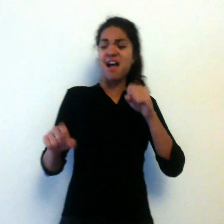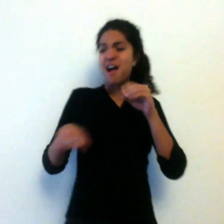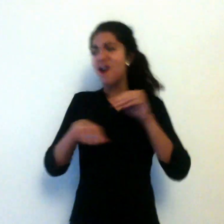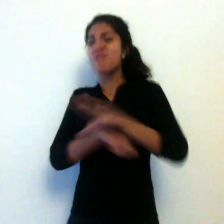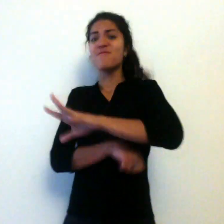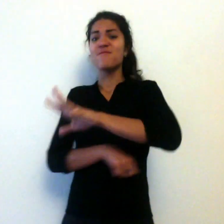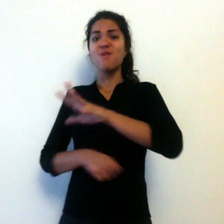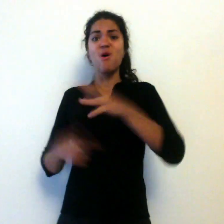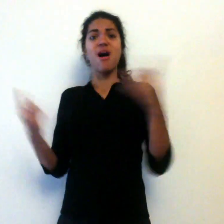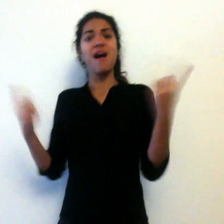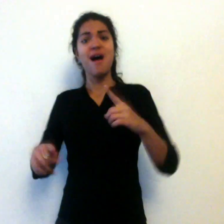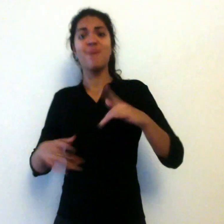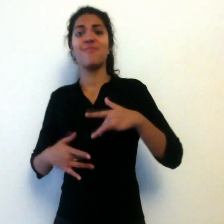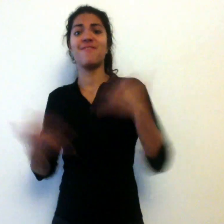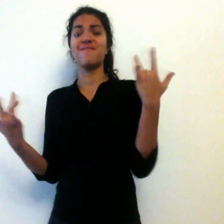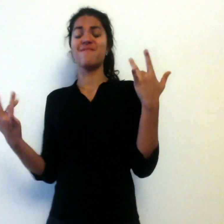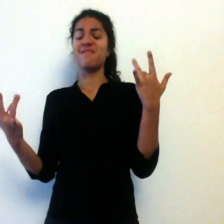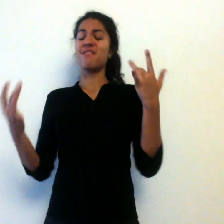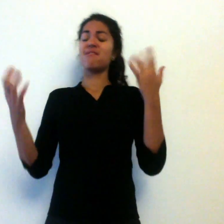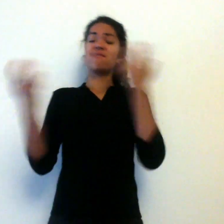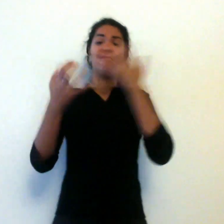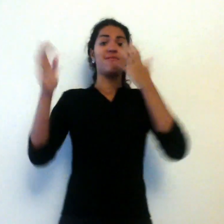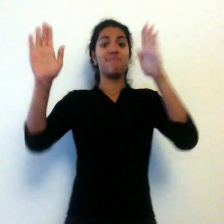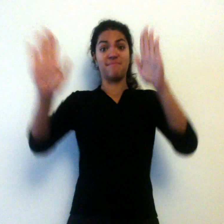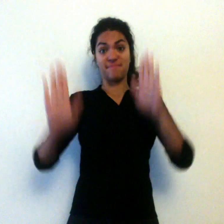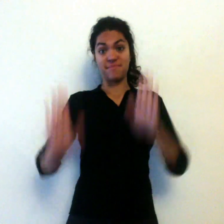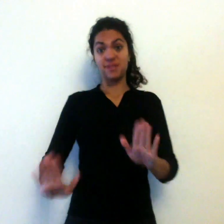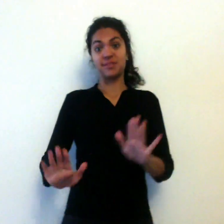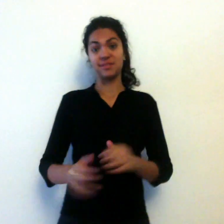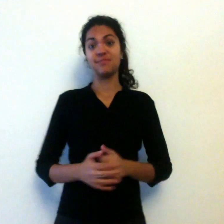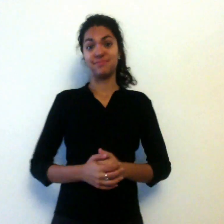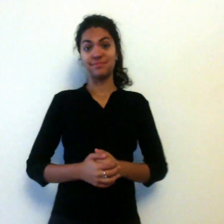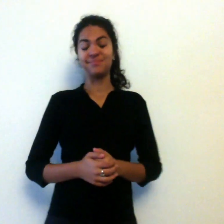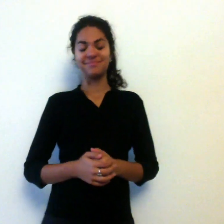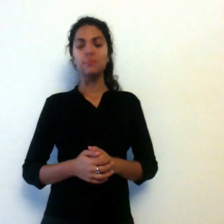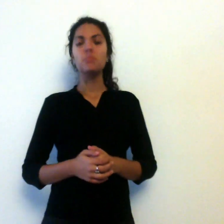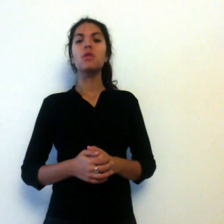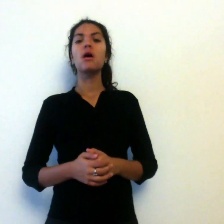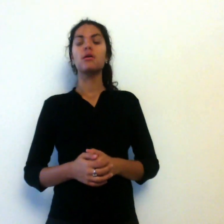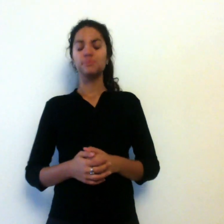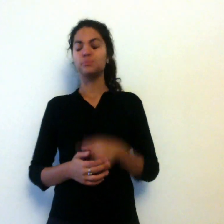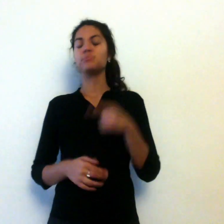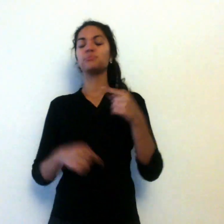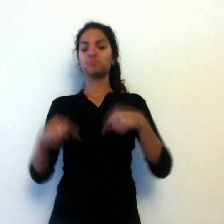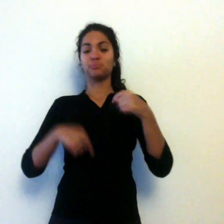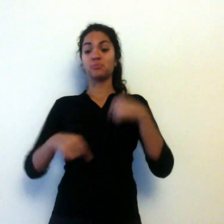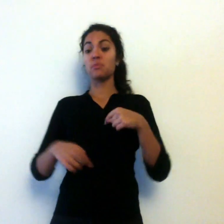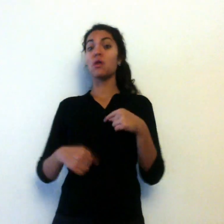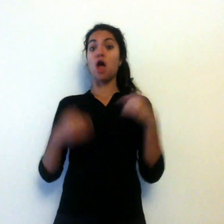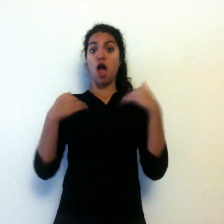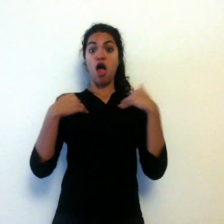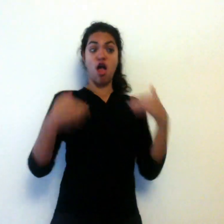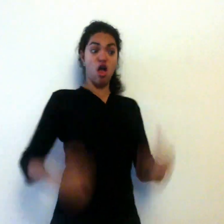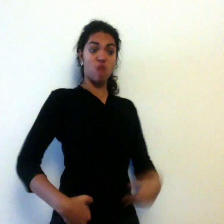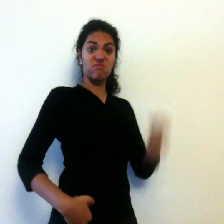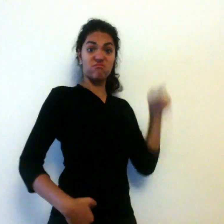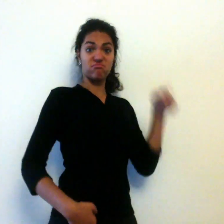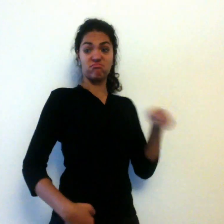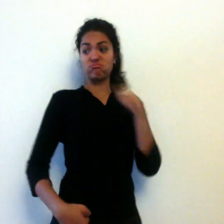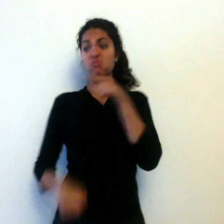again, you cannot divide a human being like you divide a quantity. A slice of bread is a quantity. A human being is